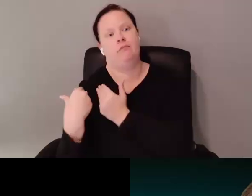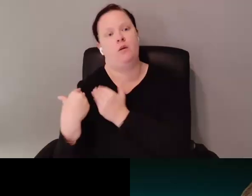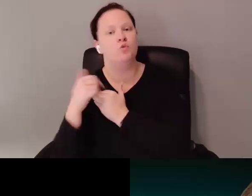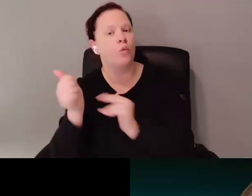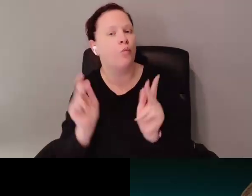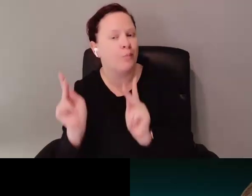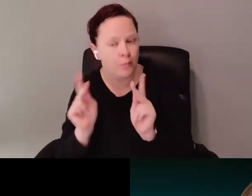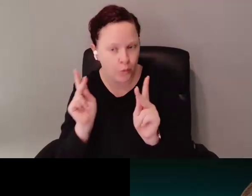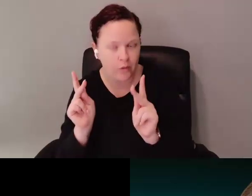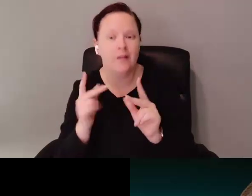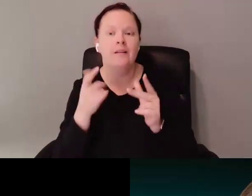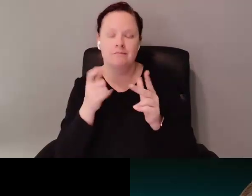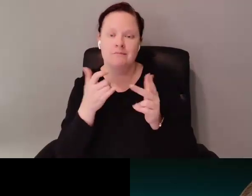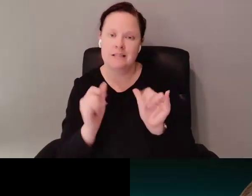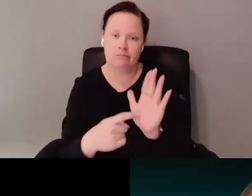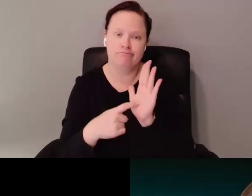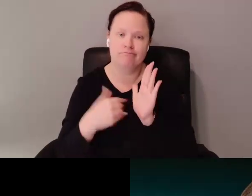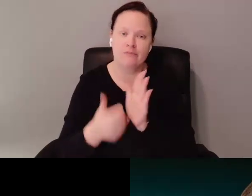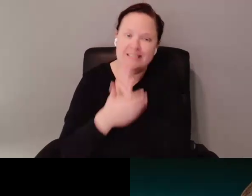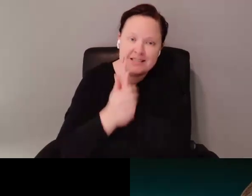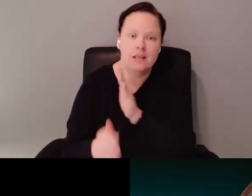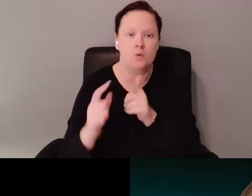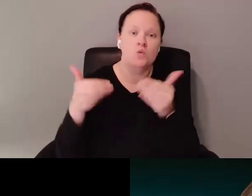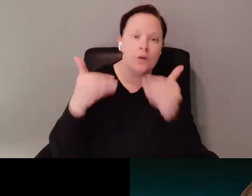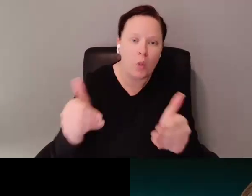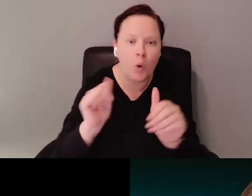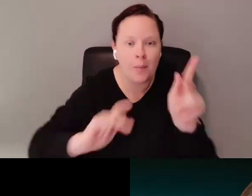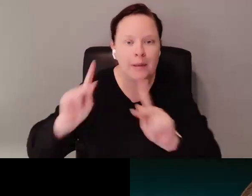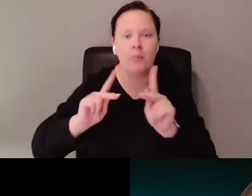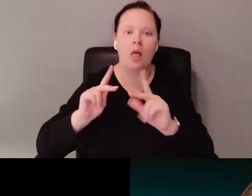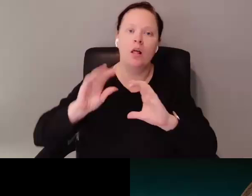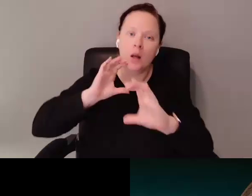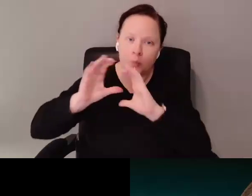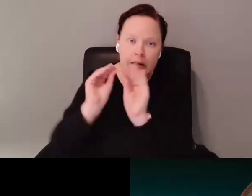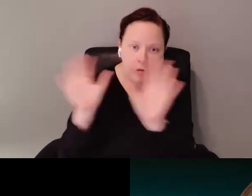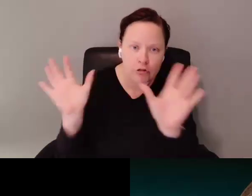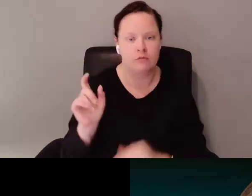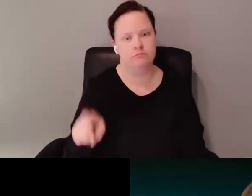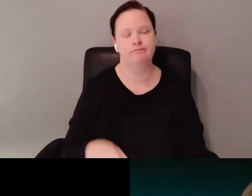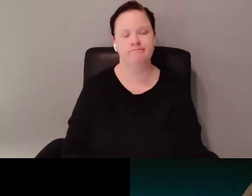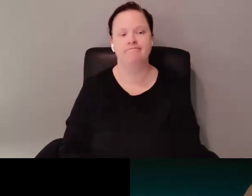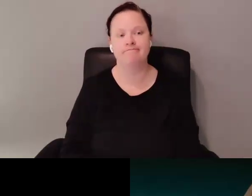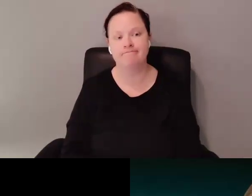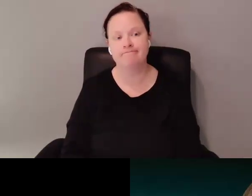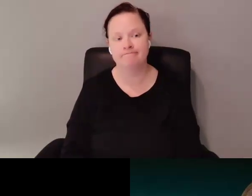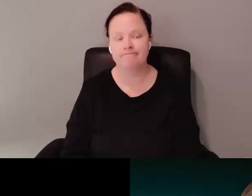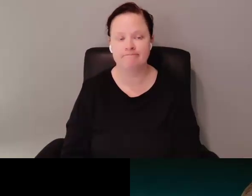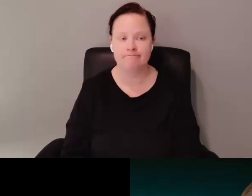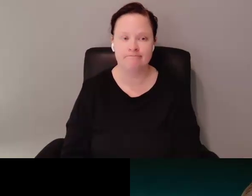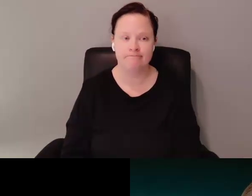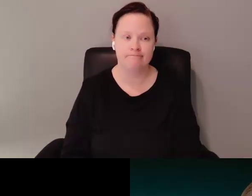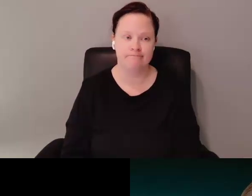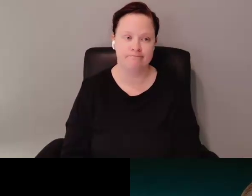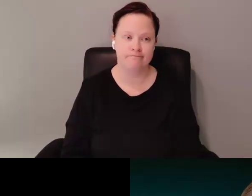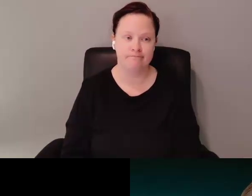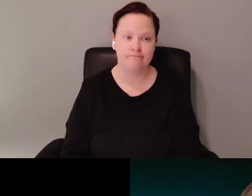have to be able to have the skills to get along with them and meet their needs. So,